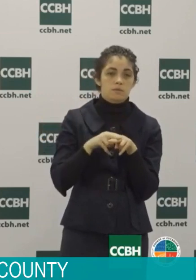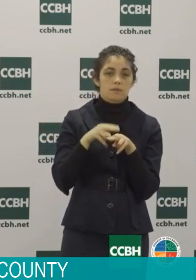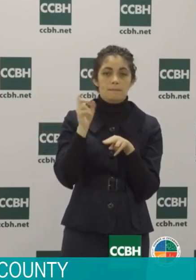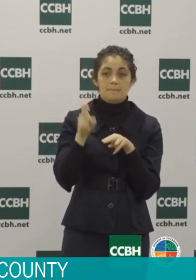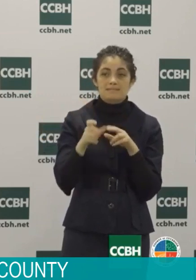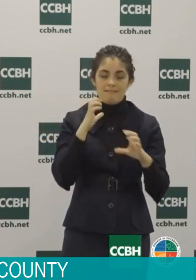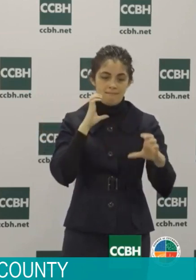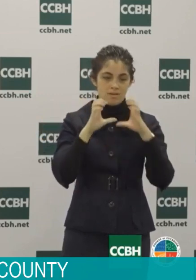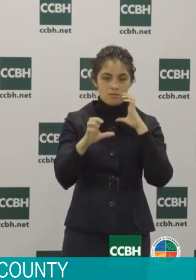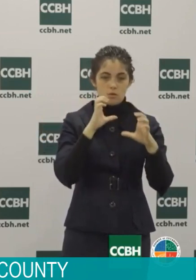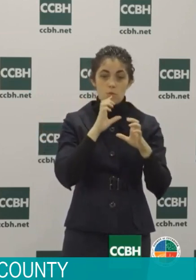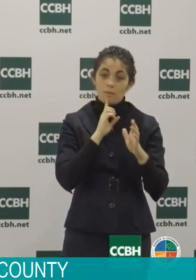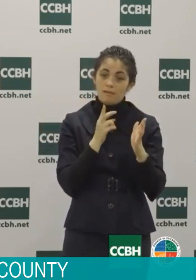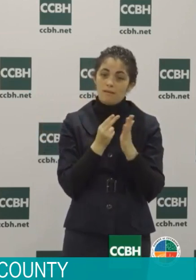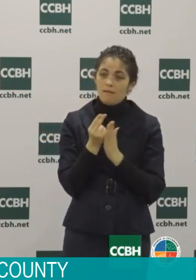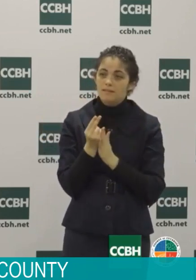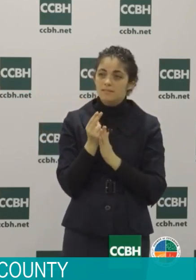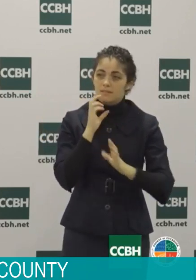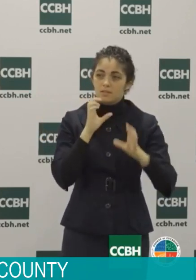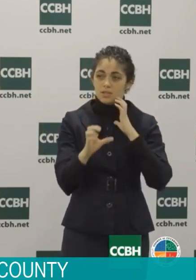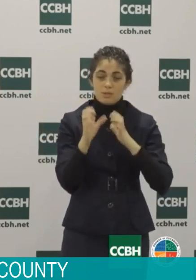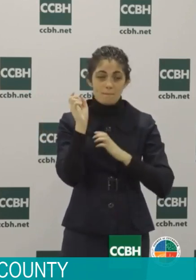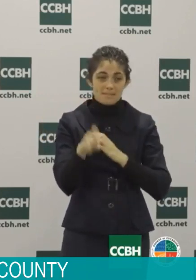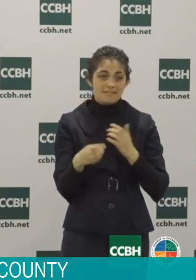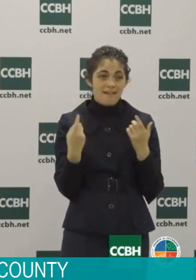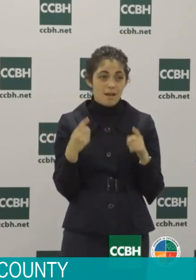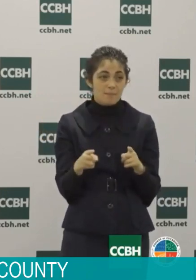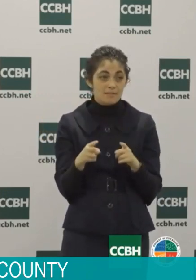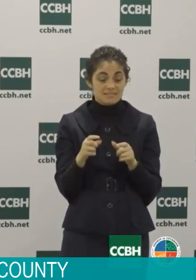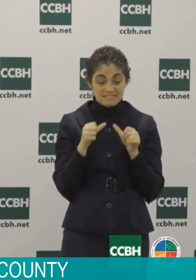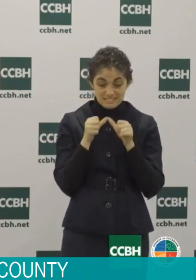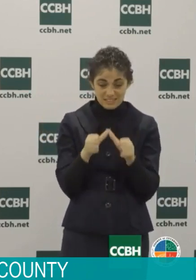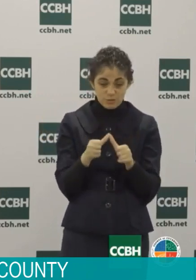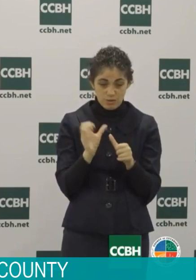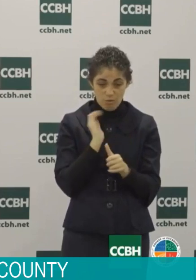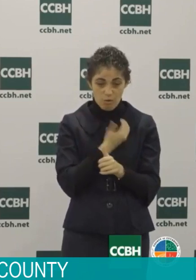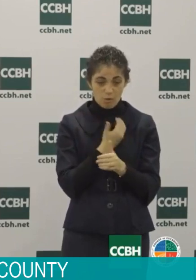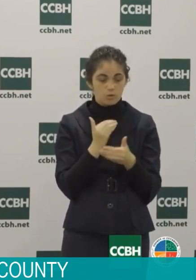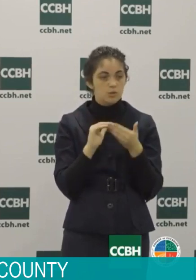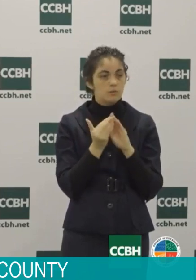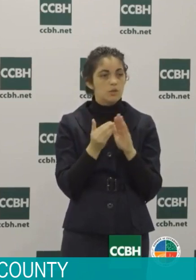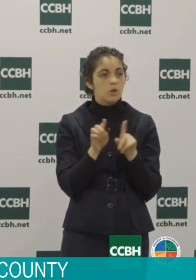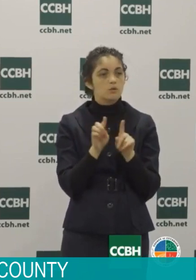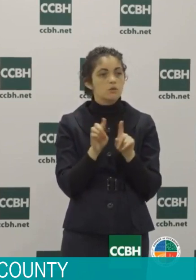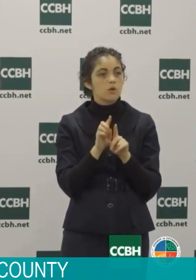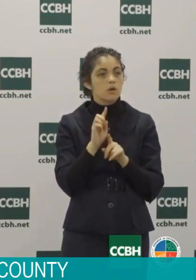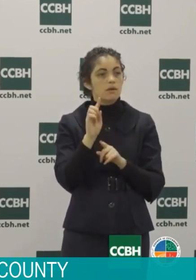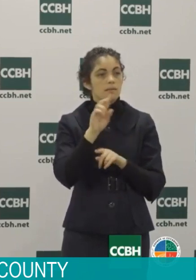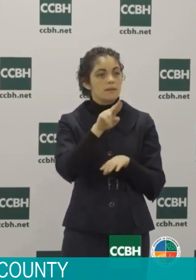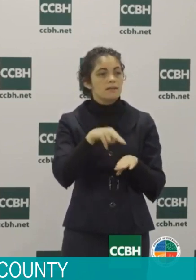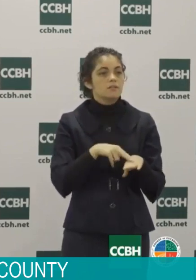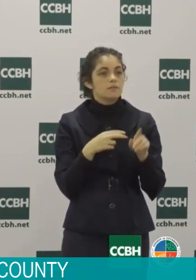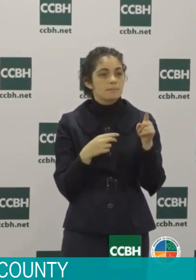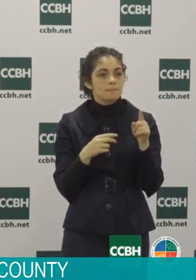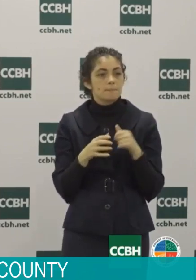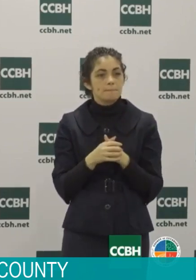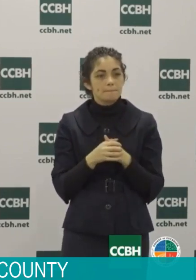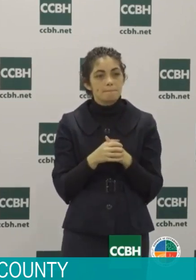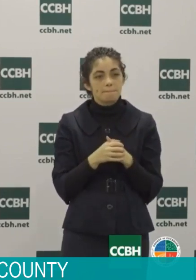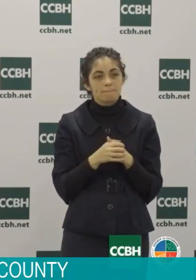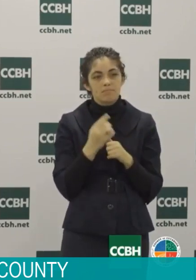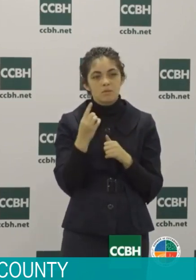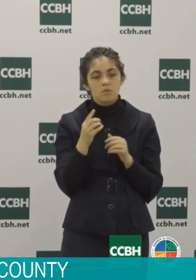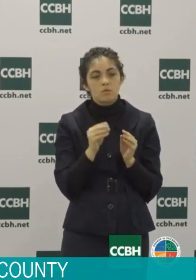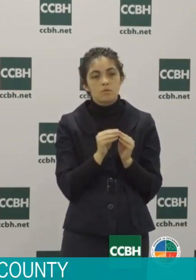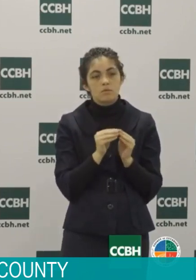a conversation, a very honest conversation about that, continuing in this community, but as a nation as well. I think one more question. Yeah,